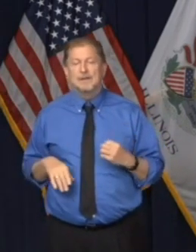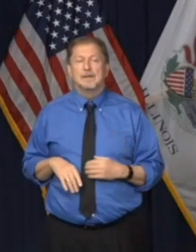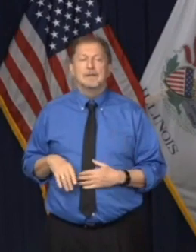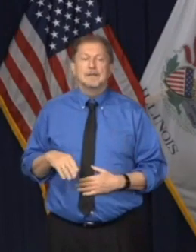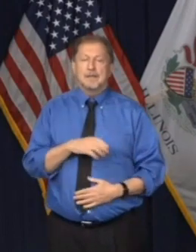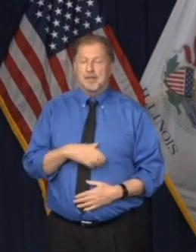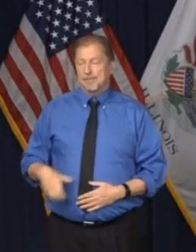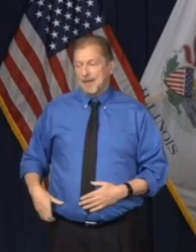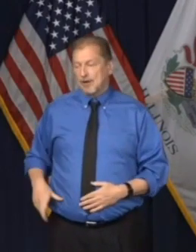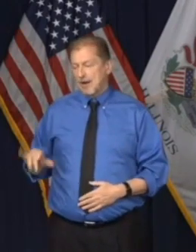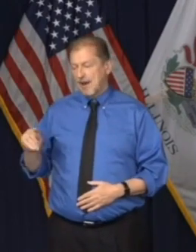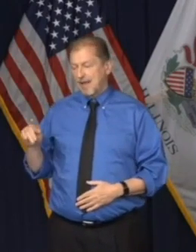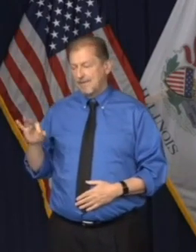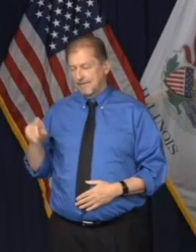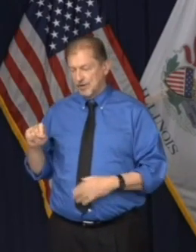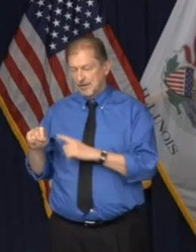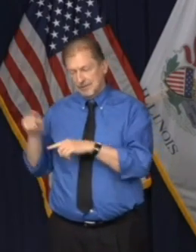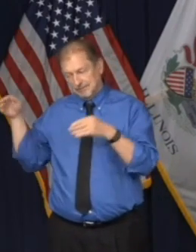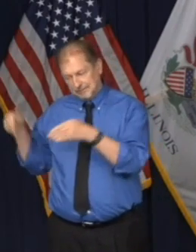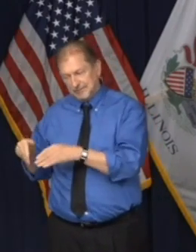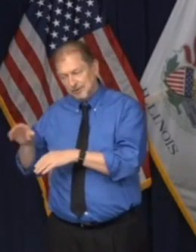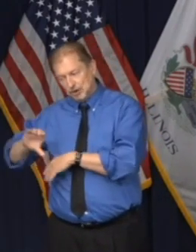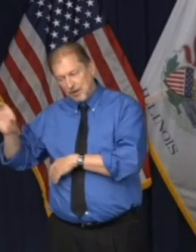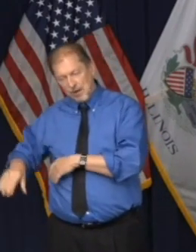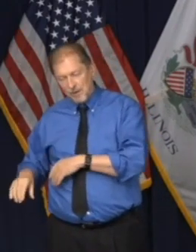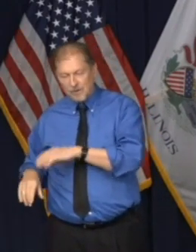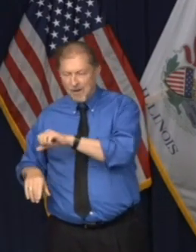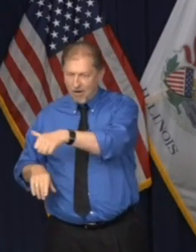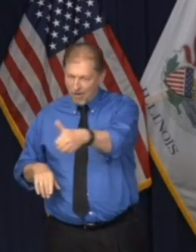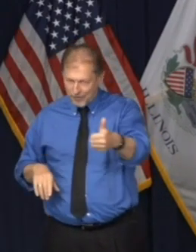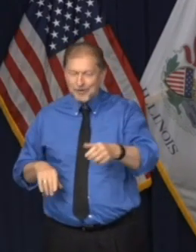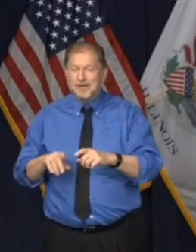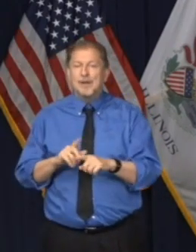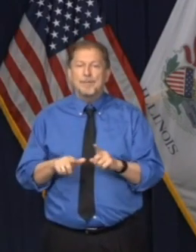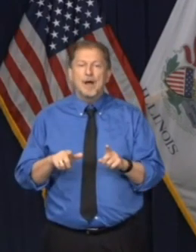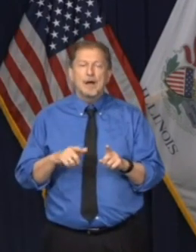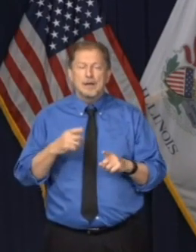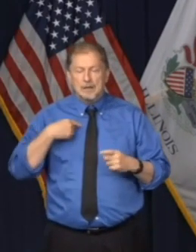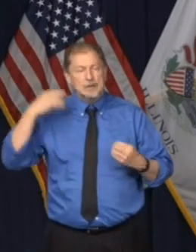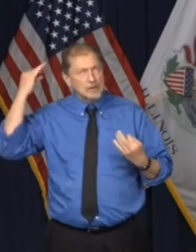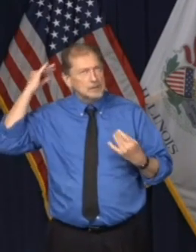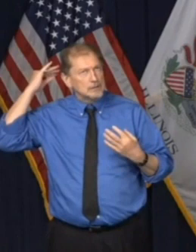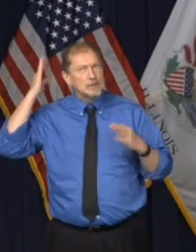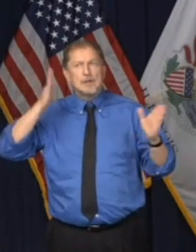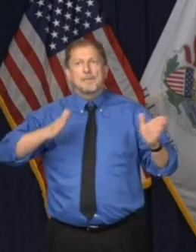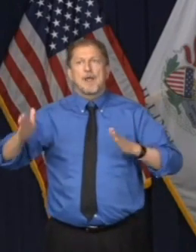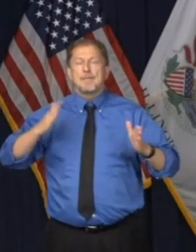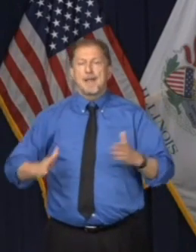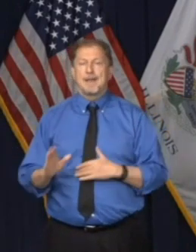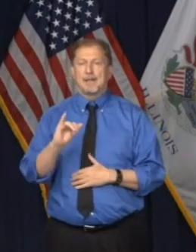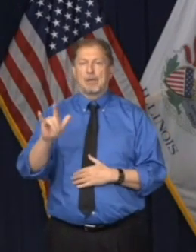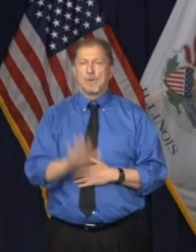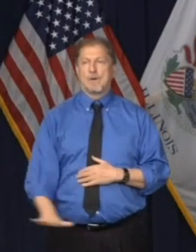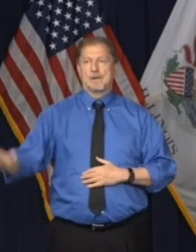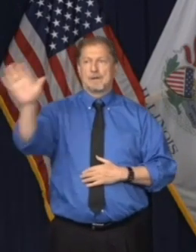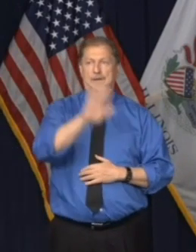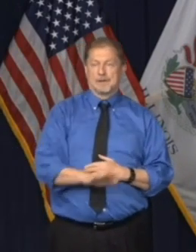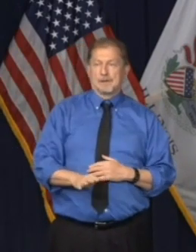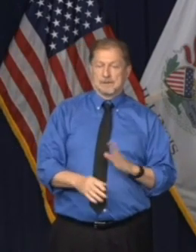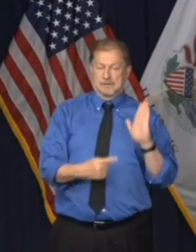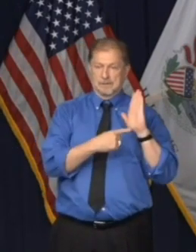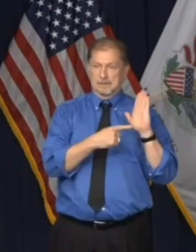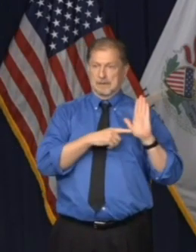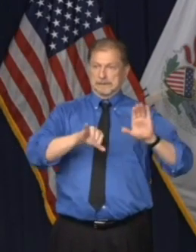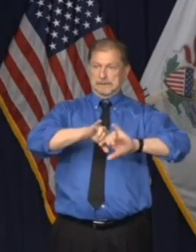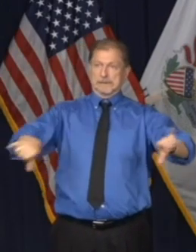doesn't have anything to do with the other counties or other cities, but I would say that as we make decisions about changing the stay-at-home order,